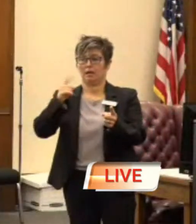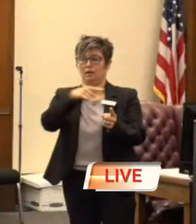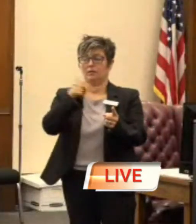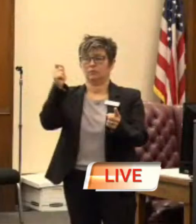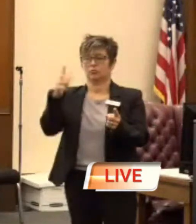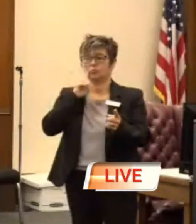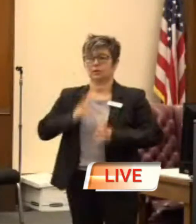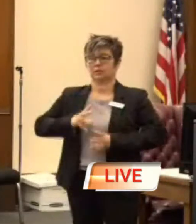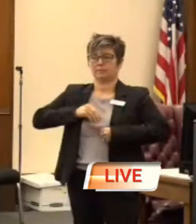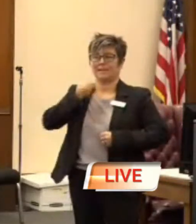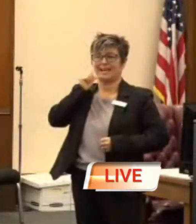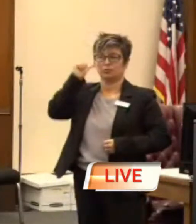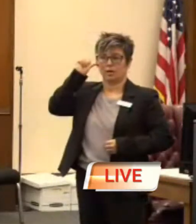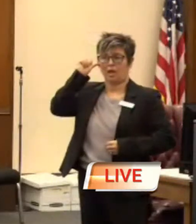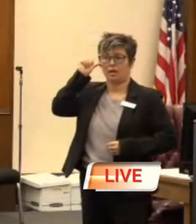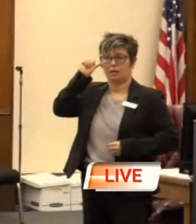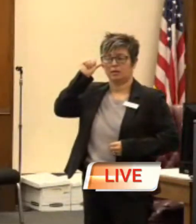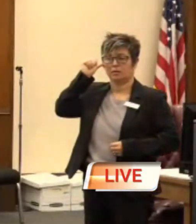of head-on counsel.